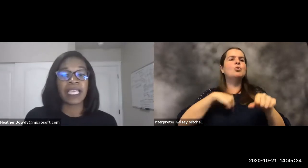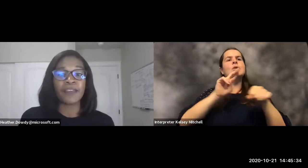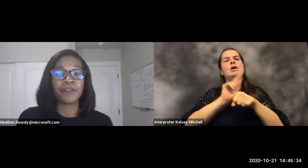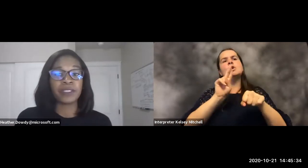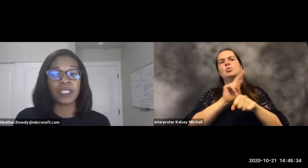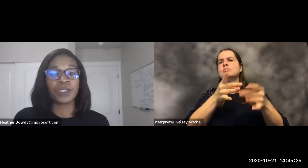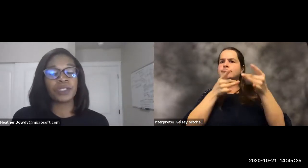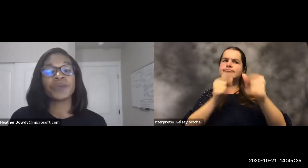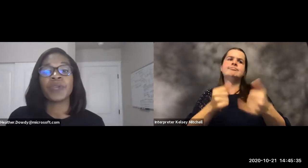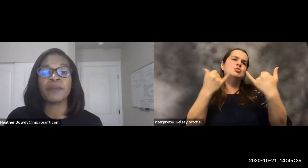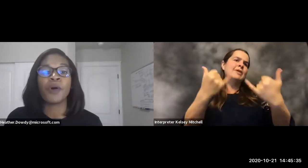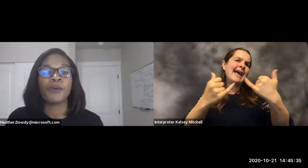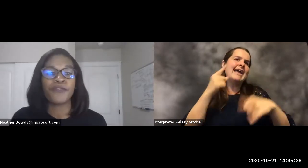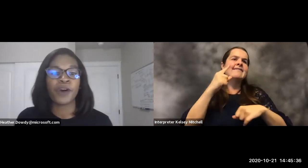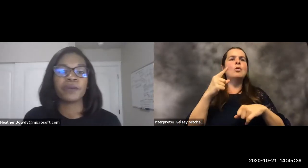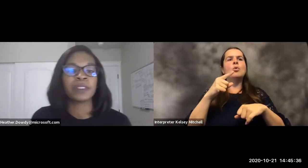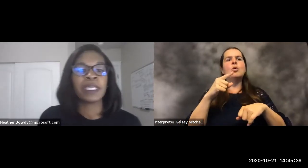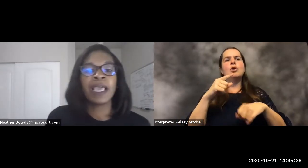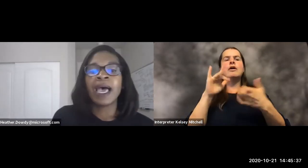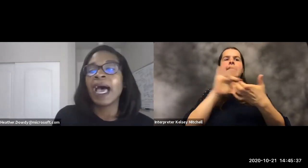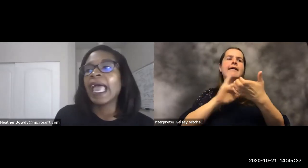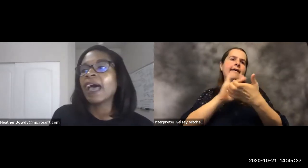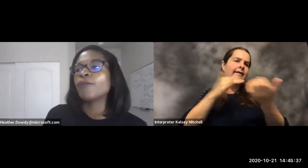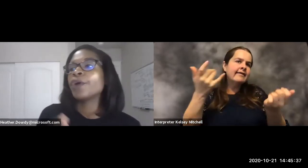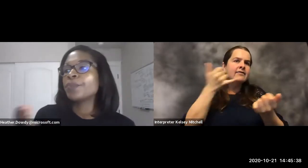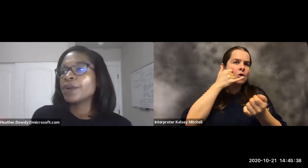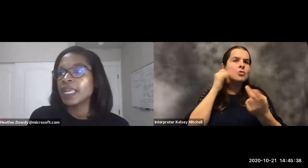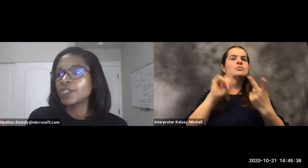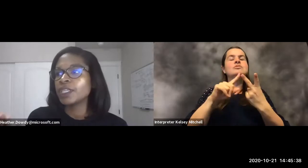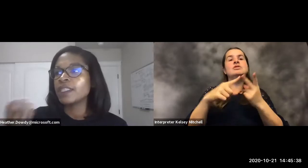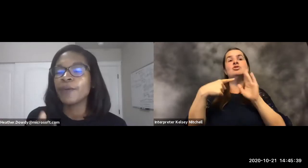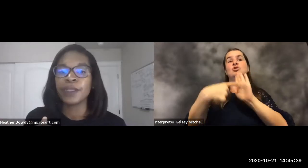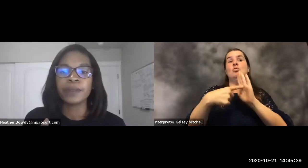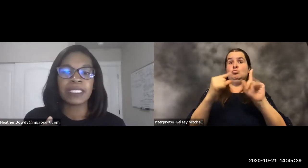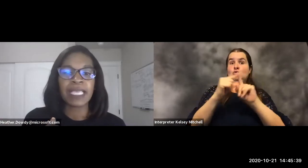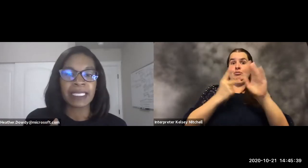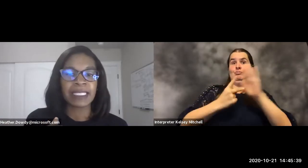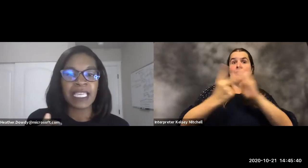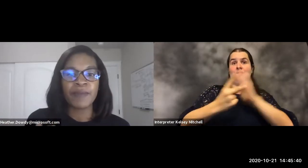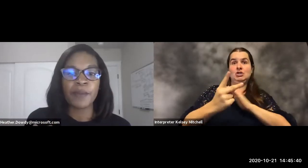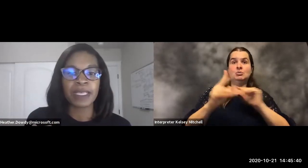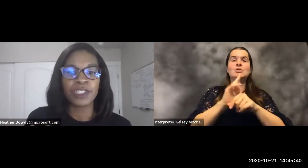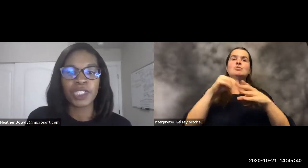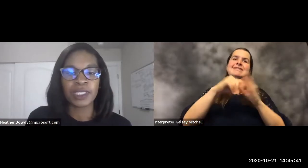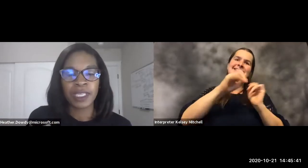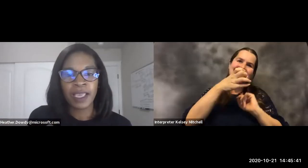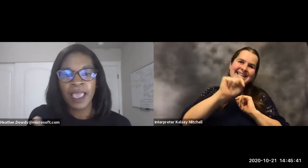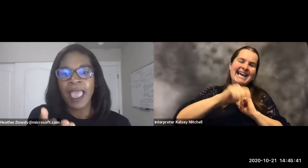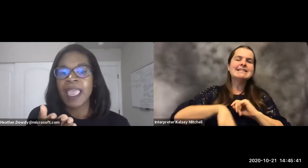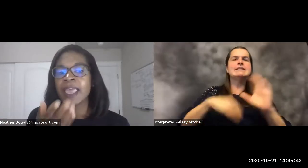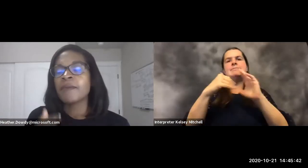seamlessly today for touch screen mobile phones. I have word prediction that we use in text and email